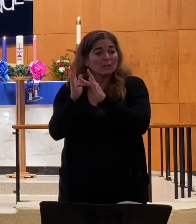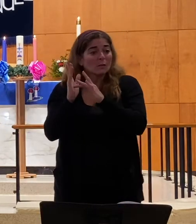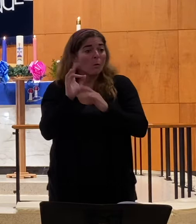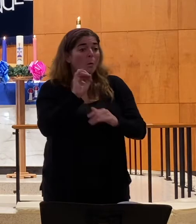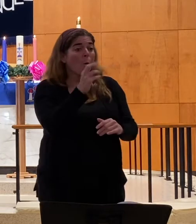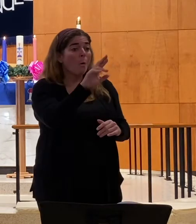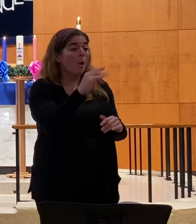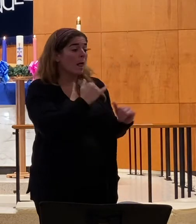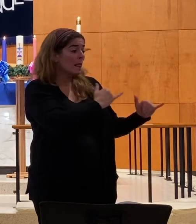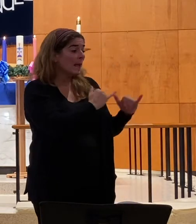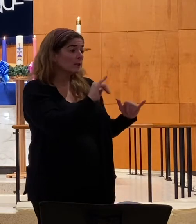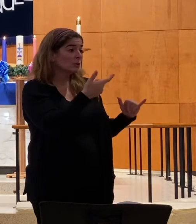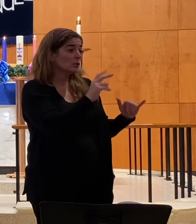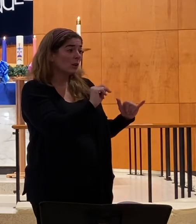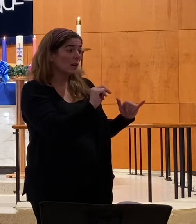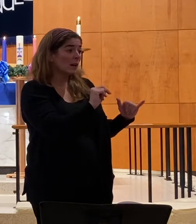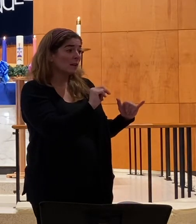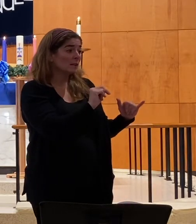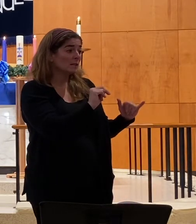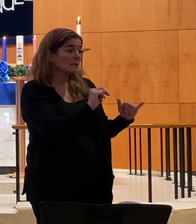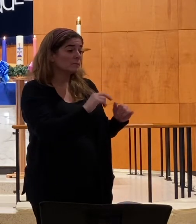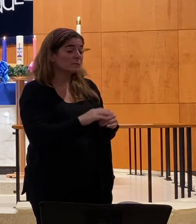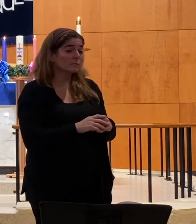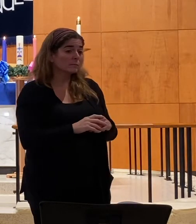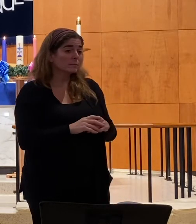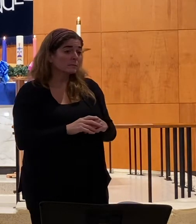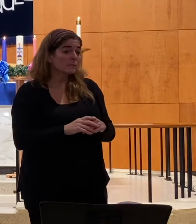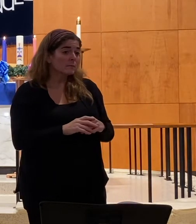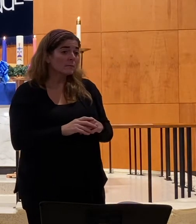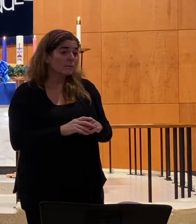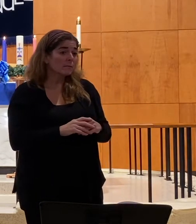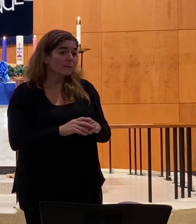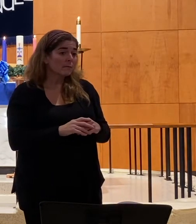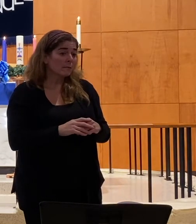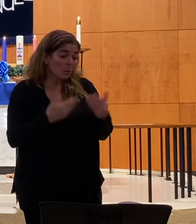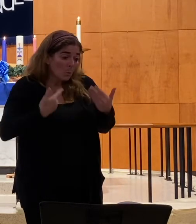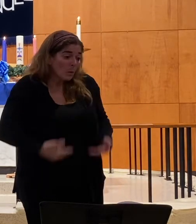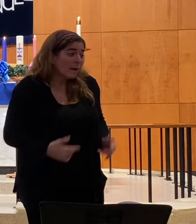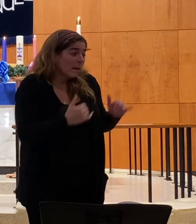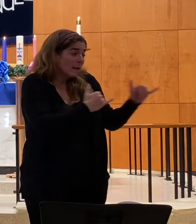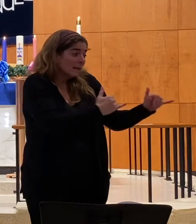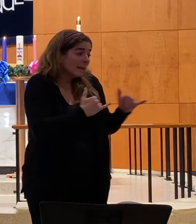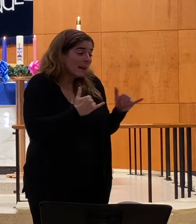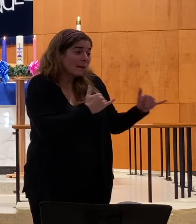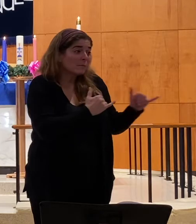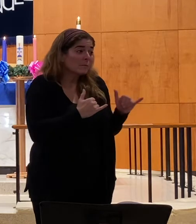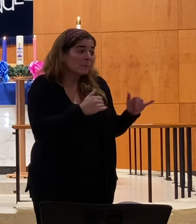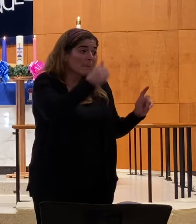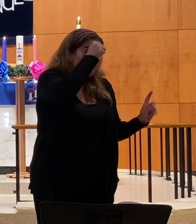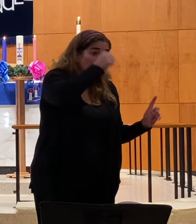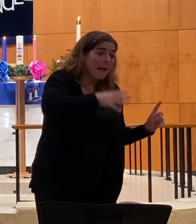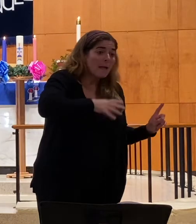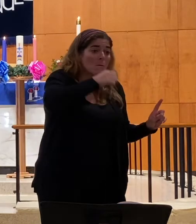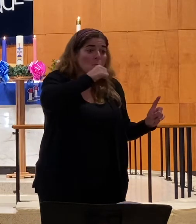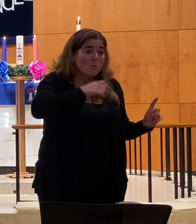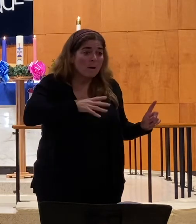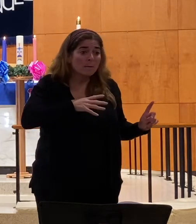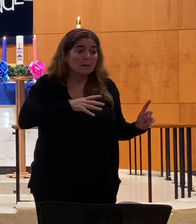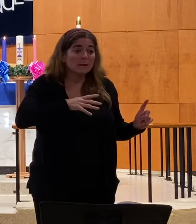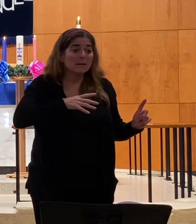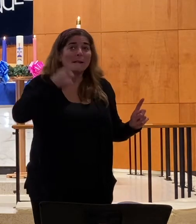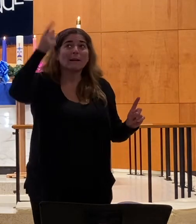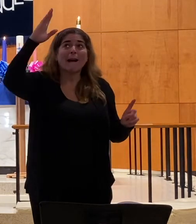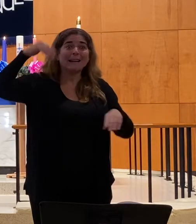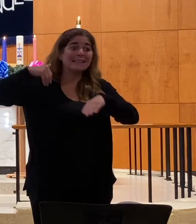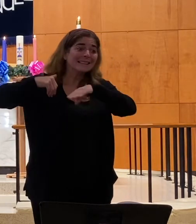God? For that is, in fact, who we really are, men and women sent from